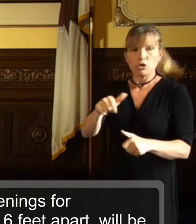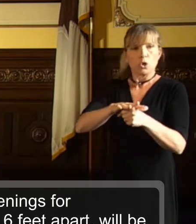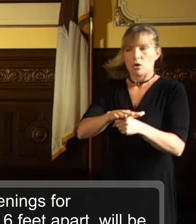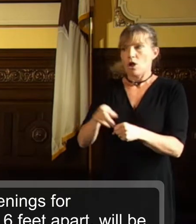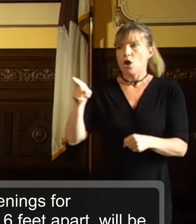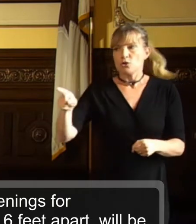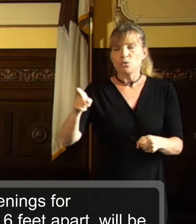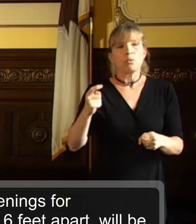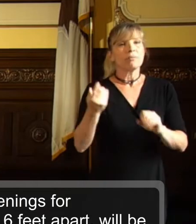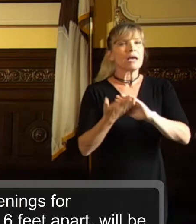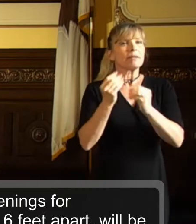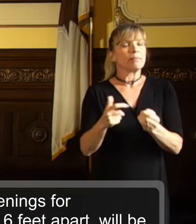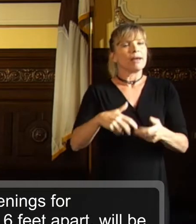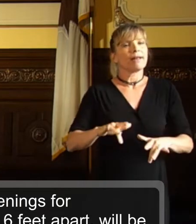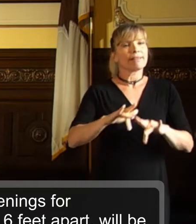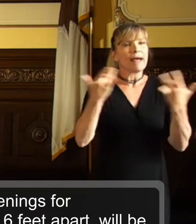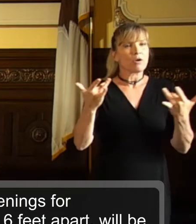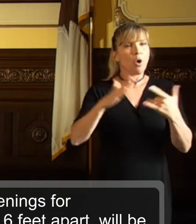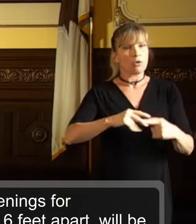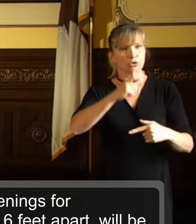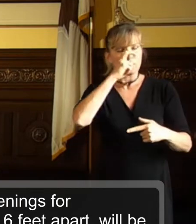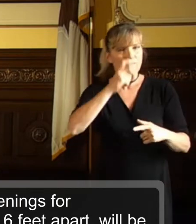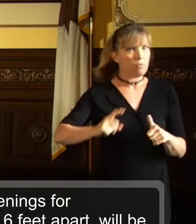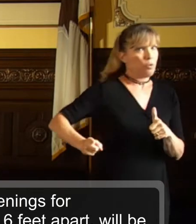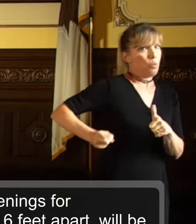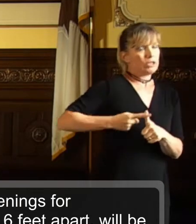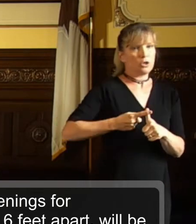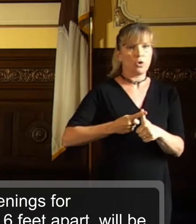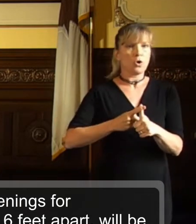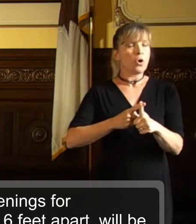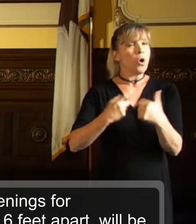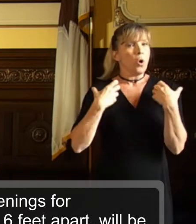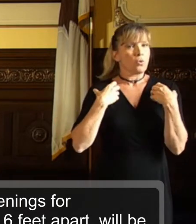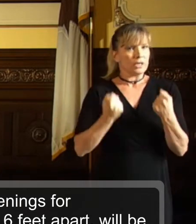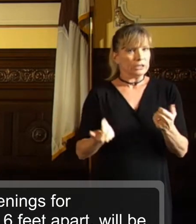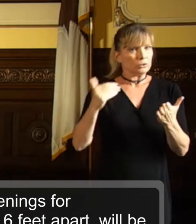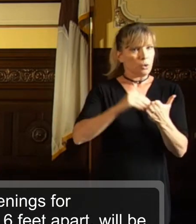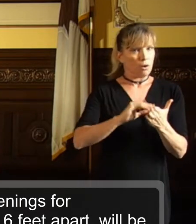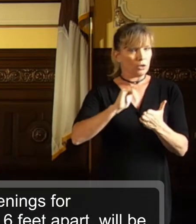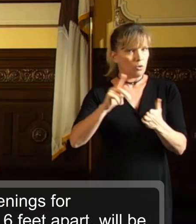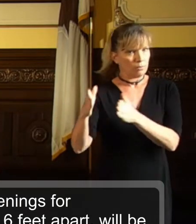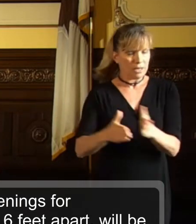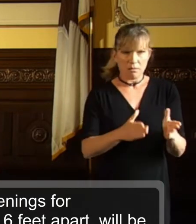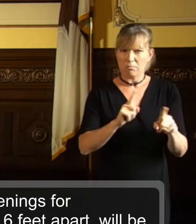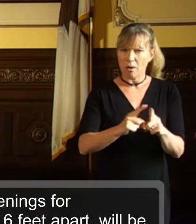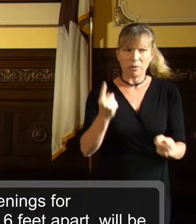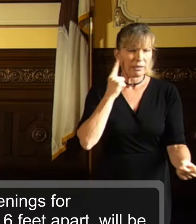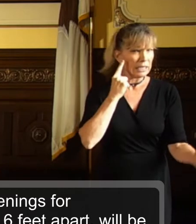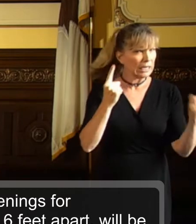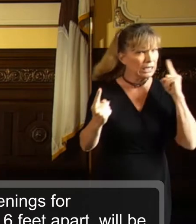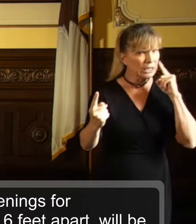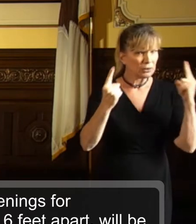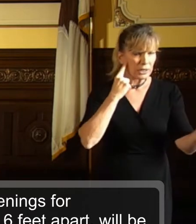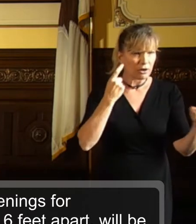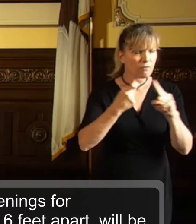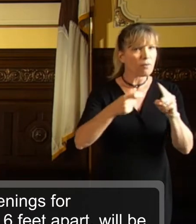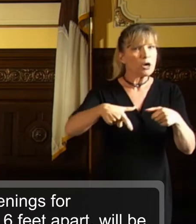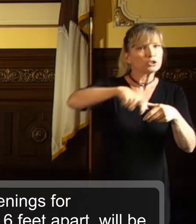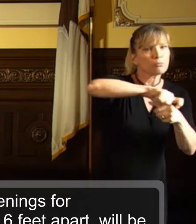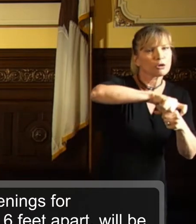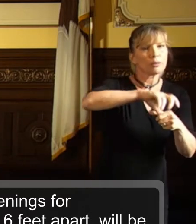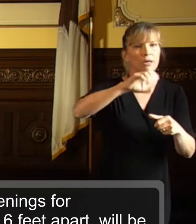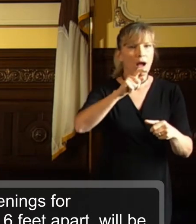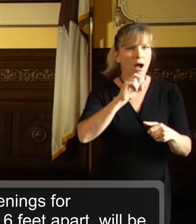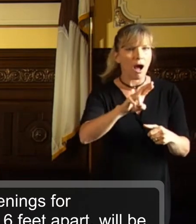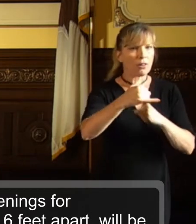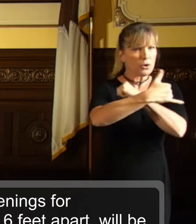ease up on those restrictions, obviously, from the original Restore Illinois plan. Mm-hmm. Again, we're still hearing a lot from those suburban leaders and Collar